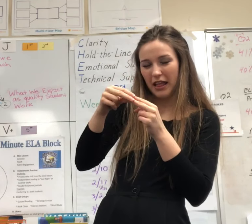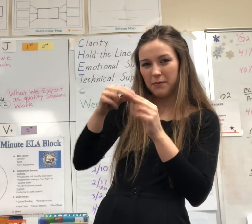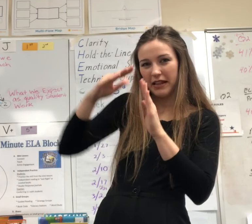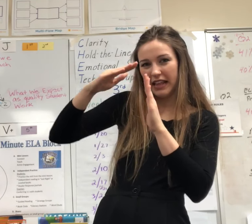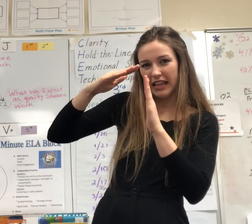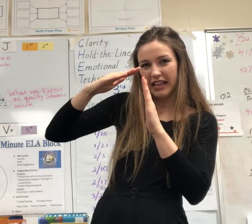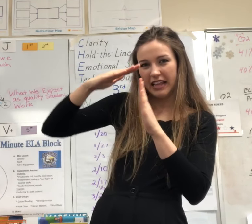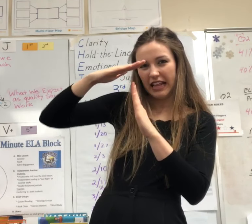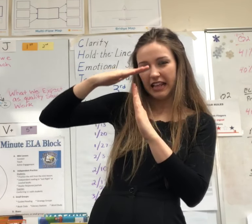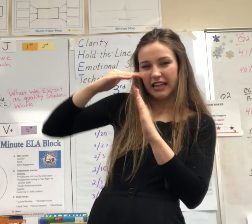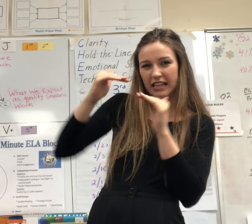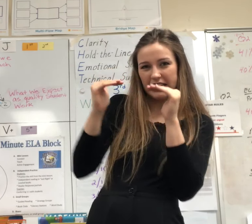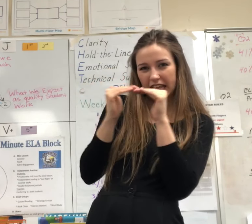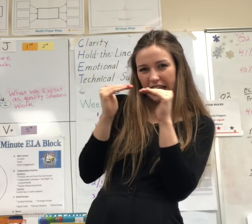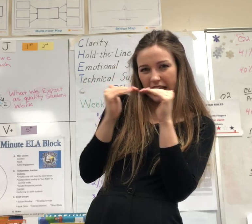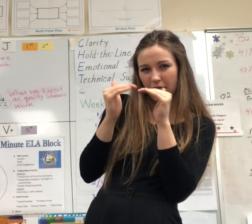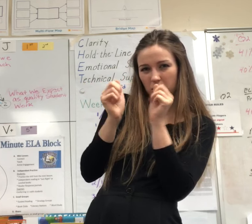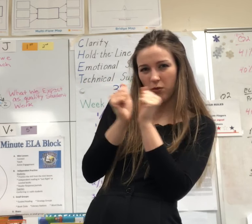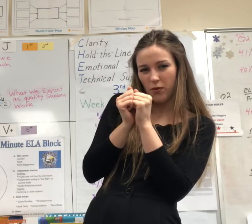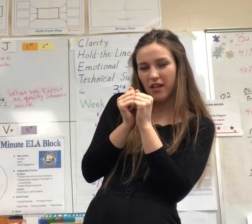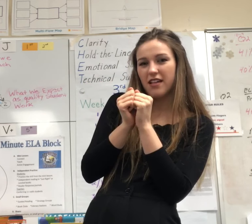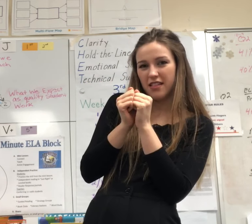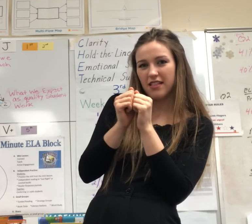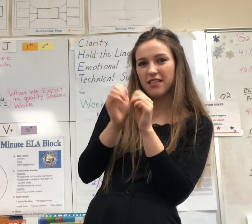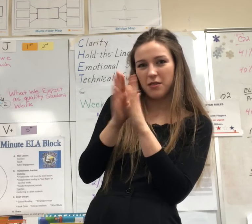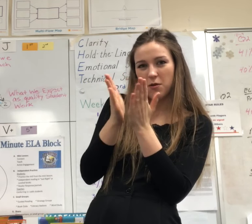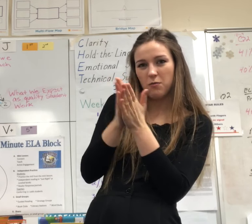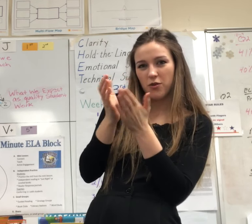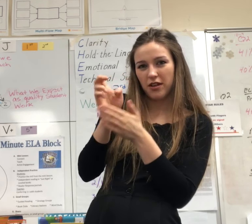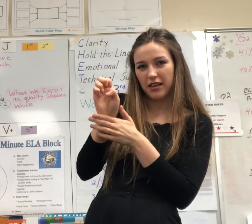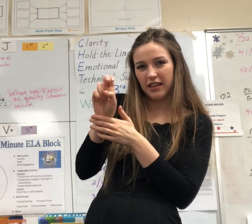flush with the bookend. Okay? All right?